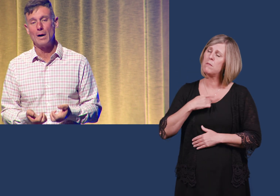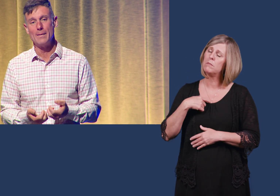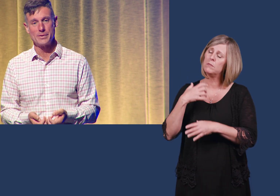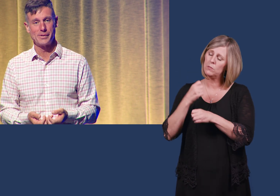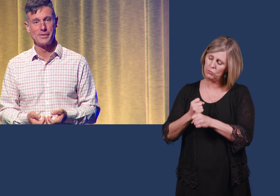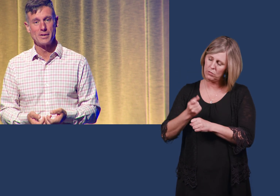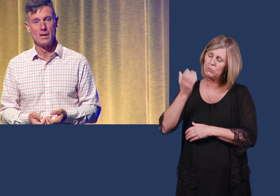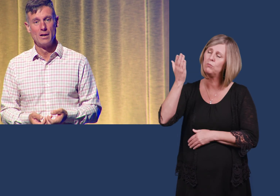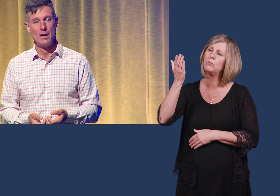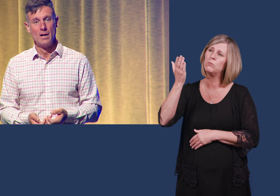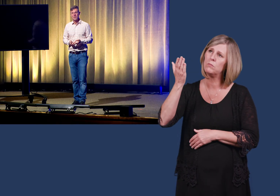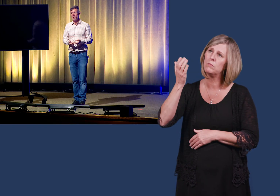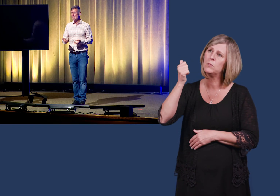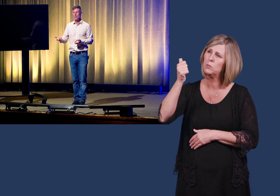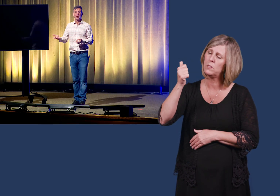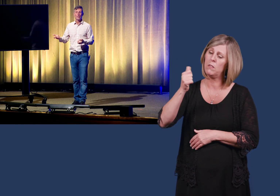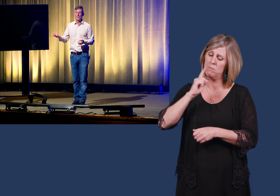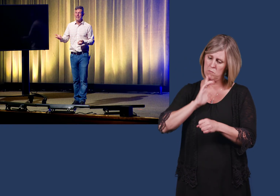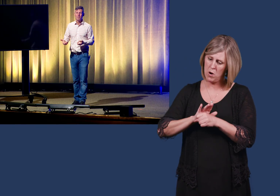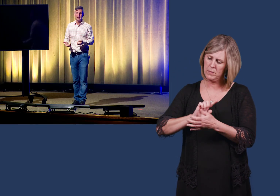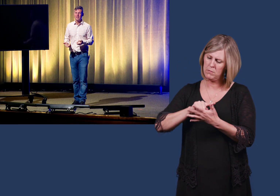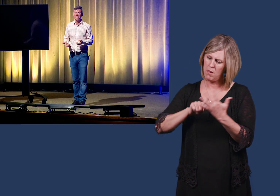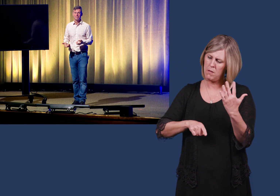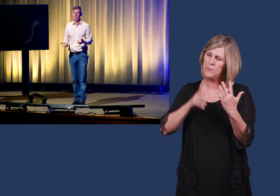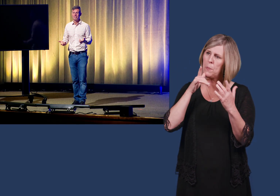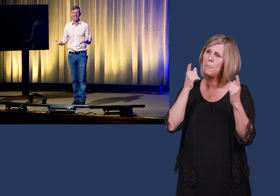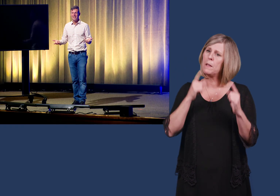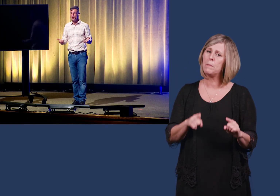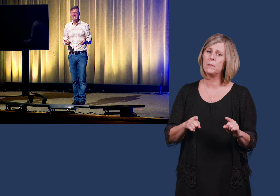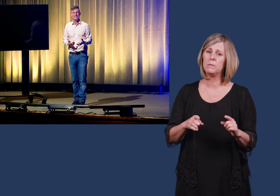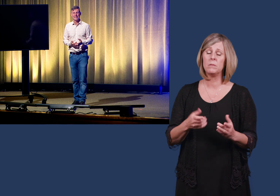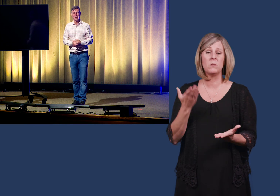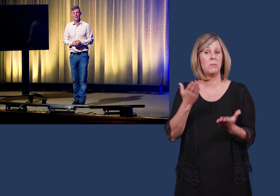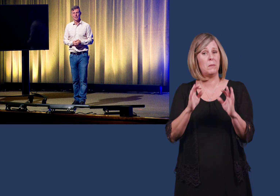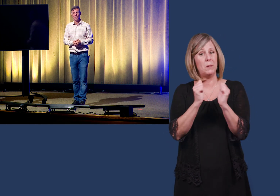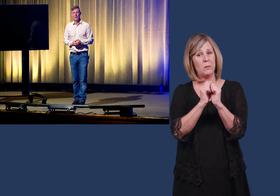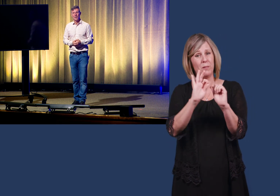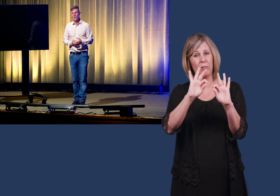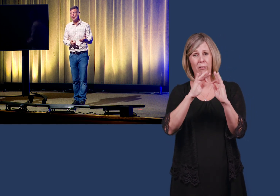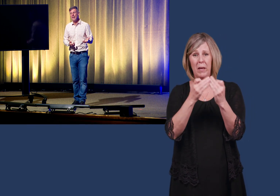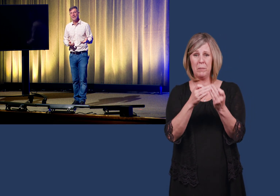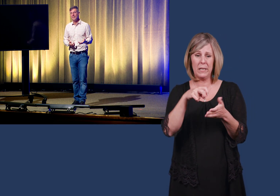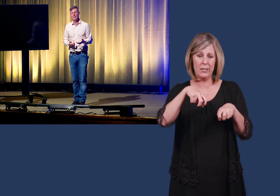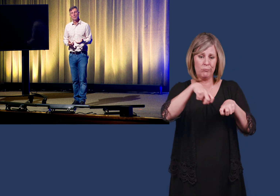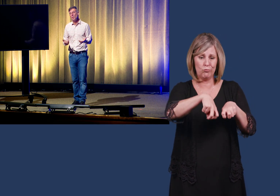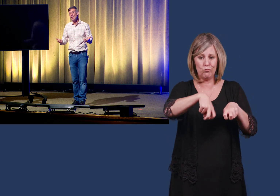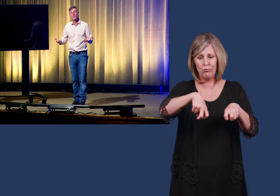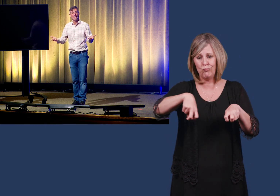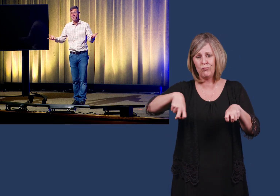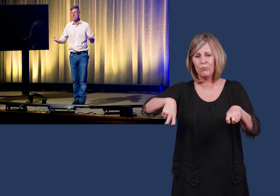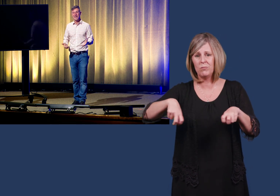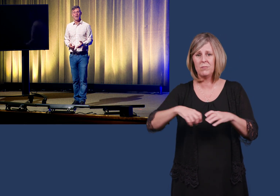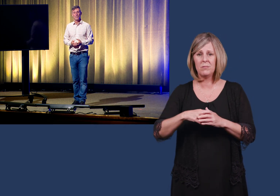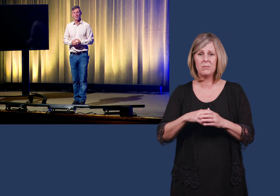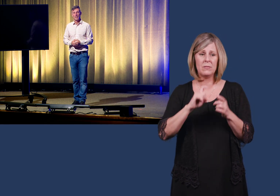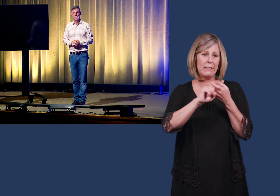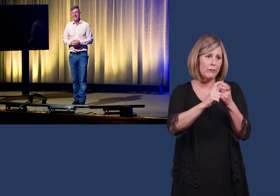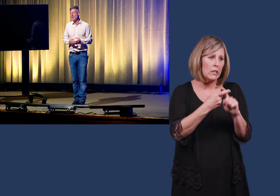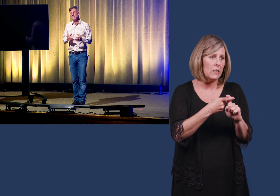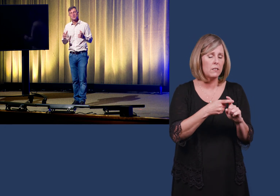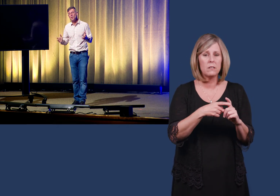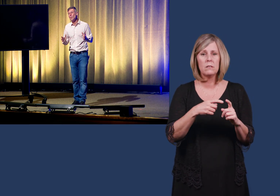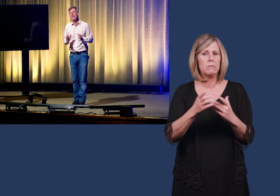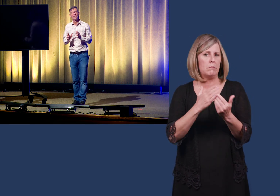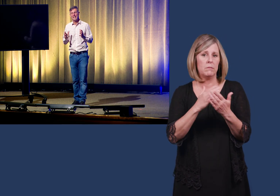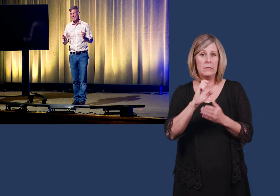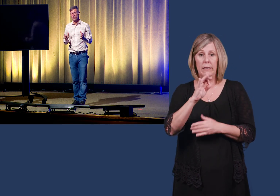your promises. So maybe with your family, just get on your knees together, a friend, whoever, by yourself. And